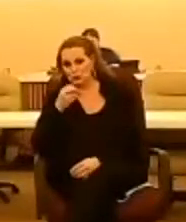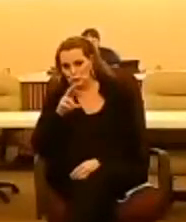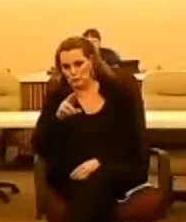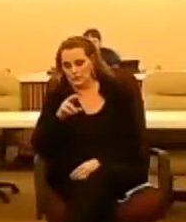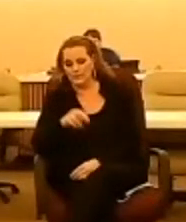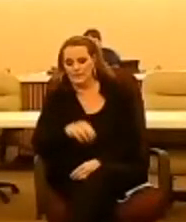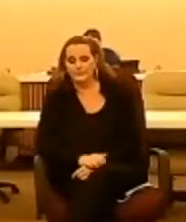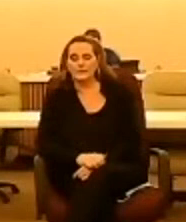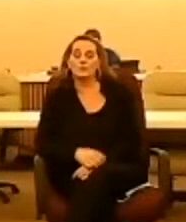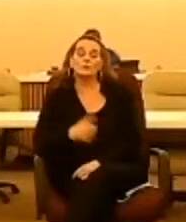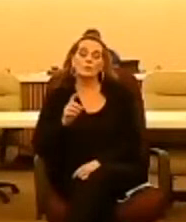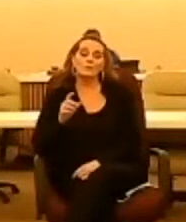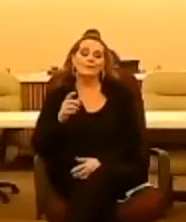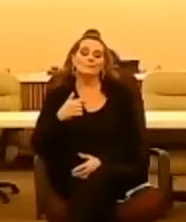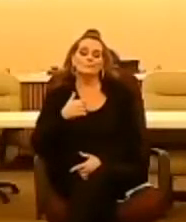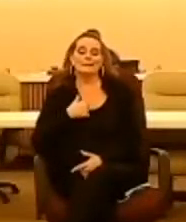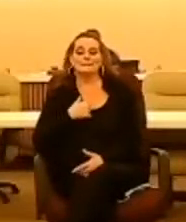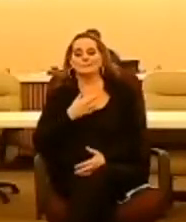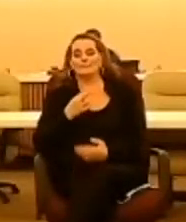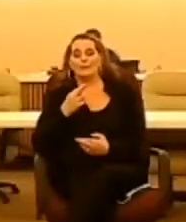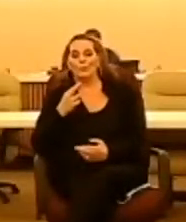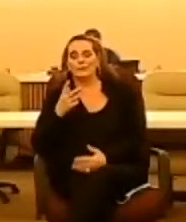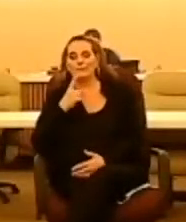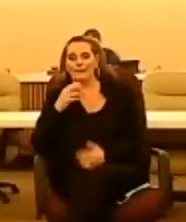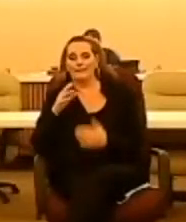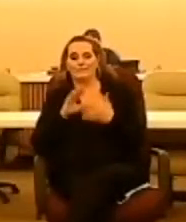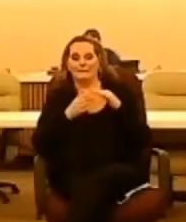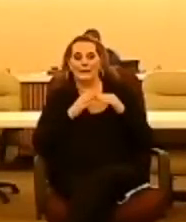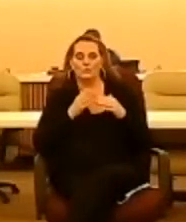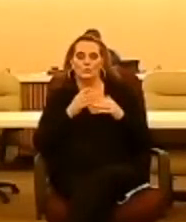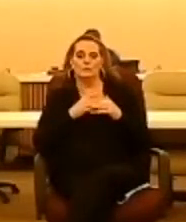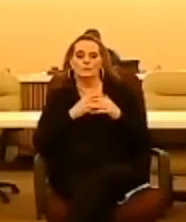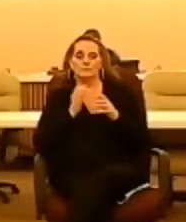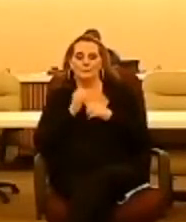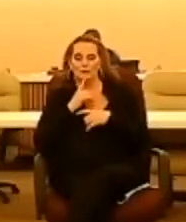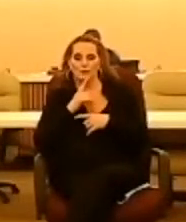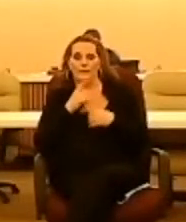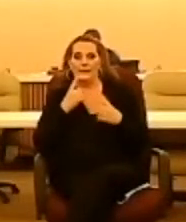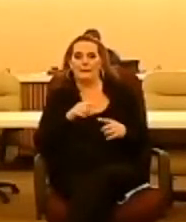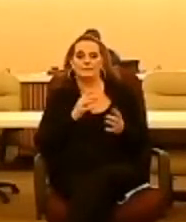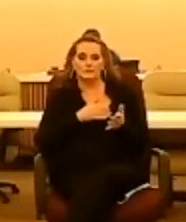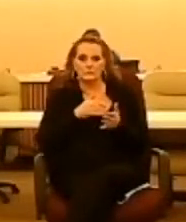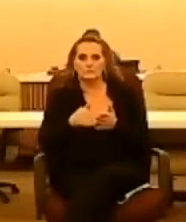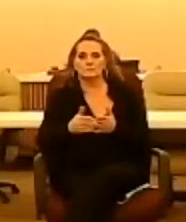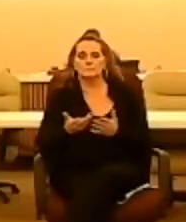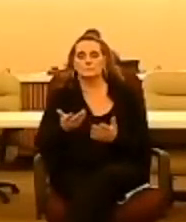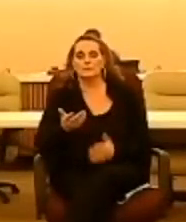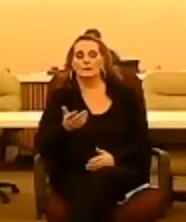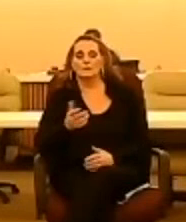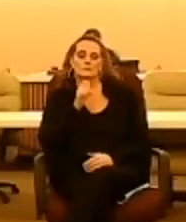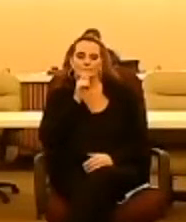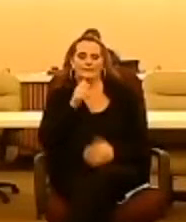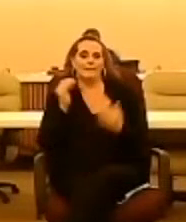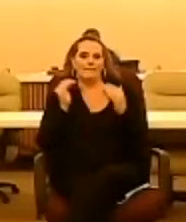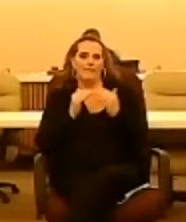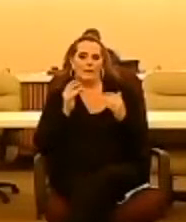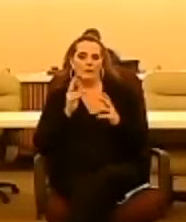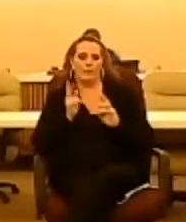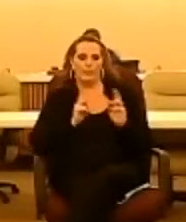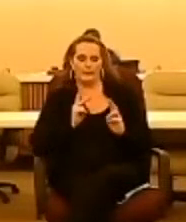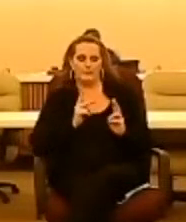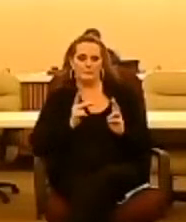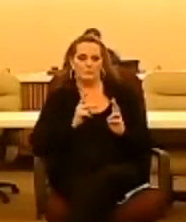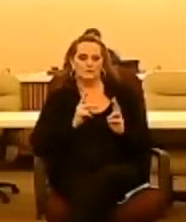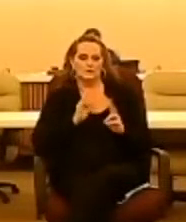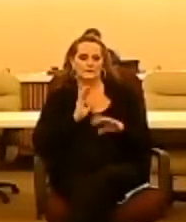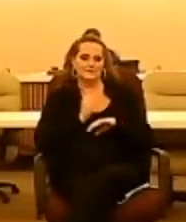I would like to see the town do all the time going forward. To me, it's not fair that those people who first put the pump station